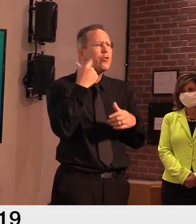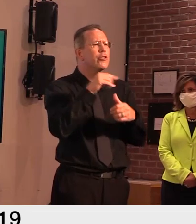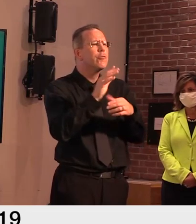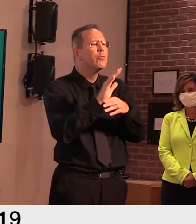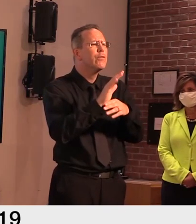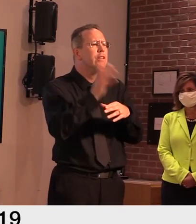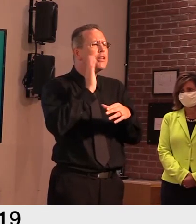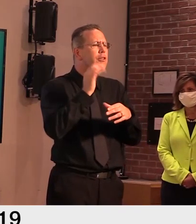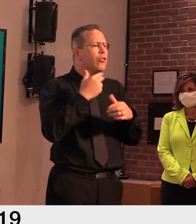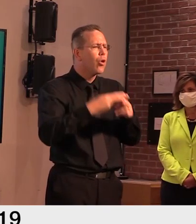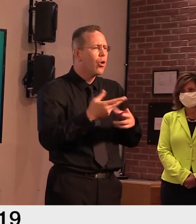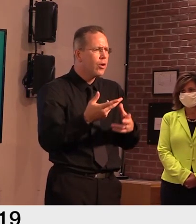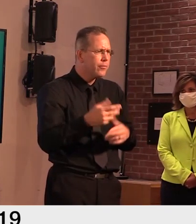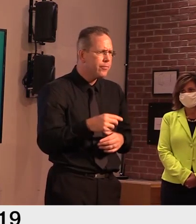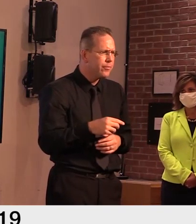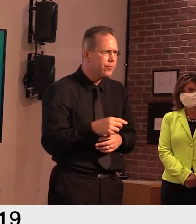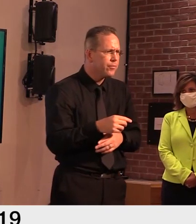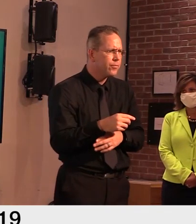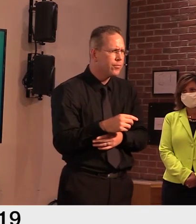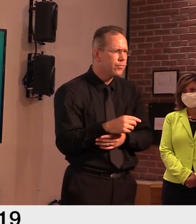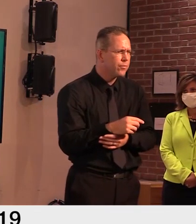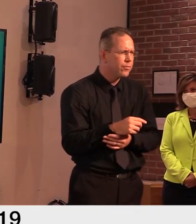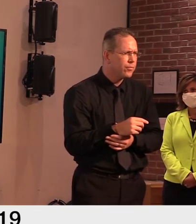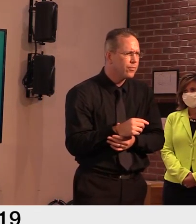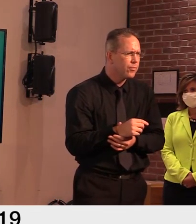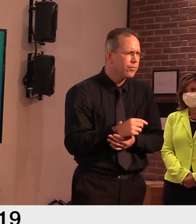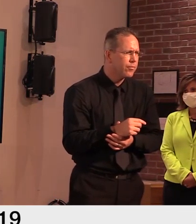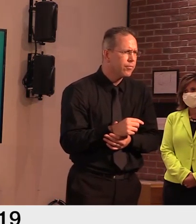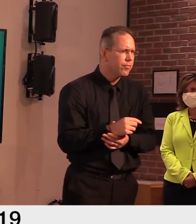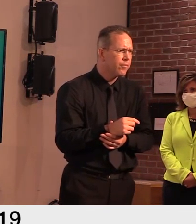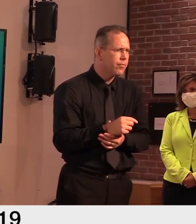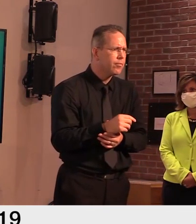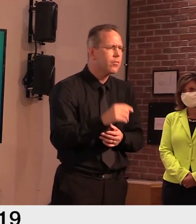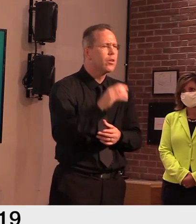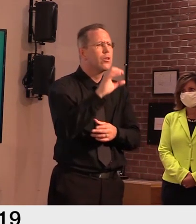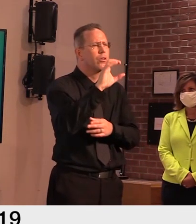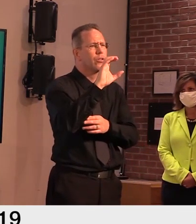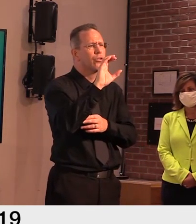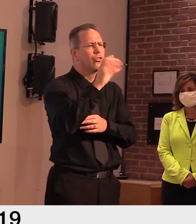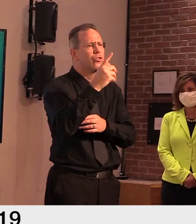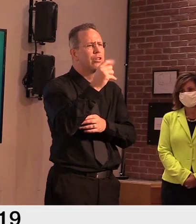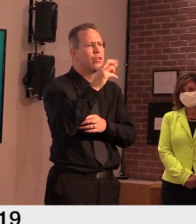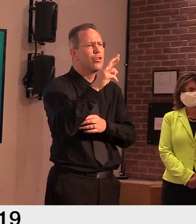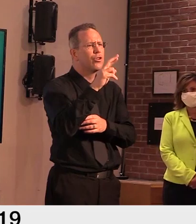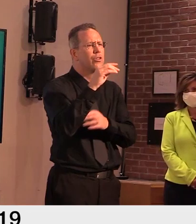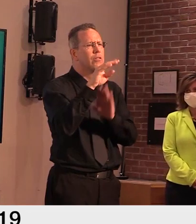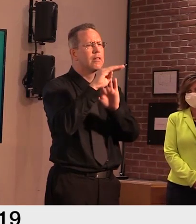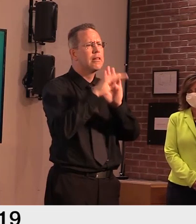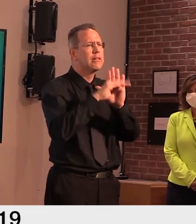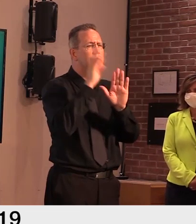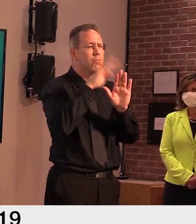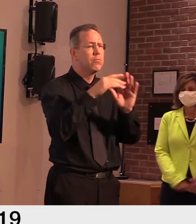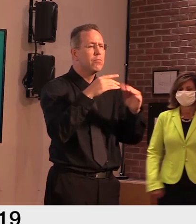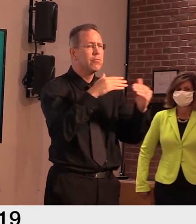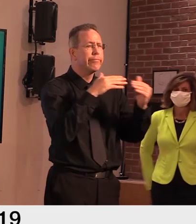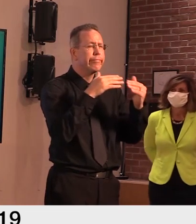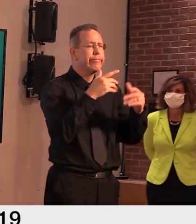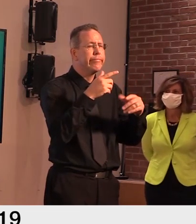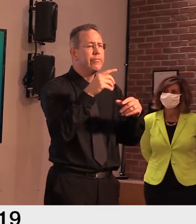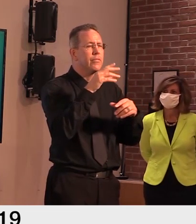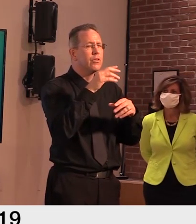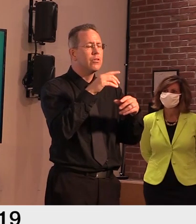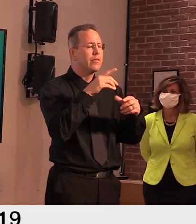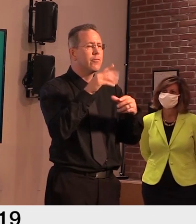of history, reflecting on history, not forgetting history. I look back, I was mentioning this morning, you know, a